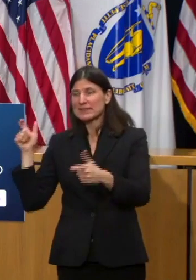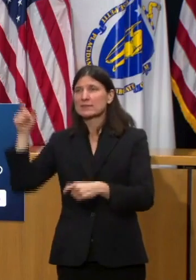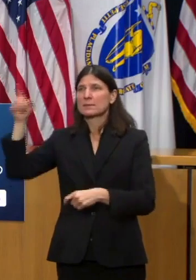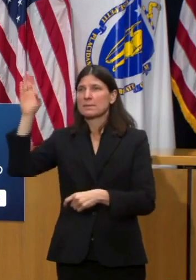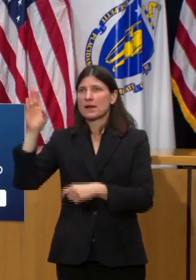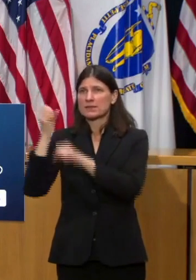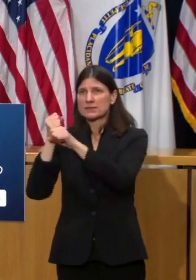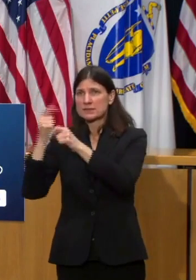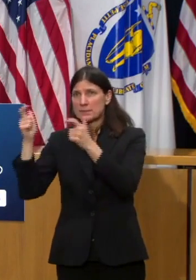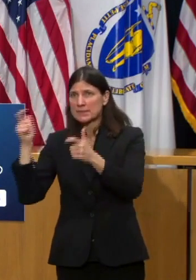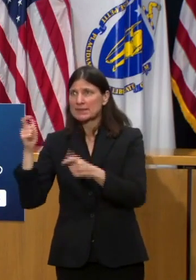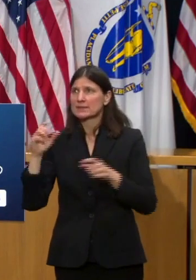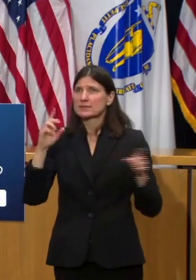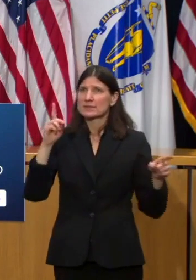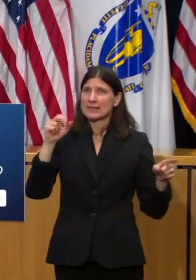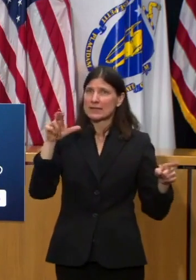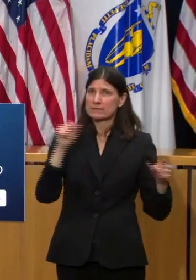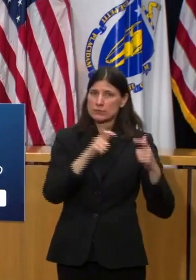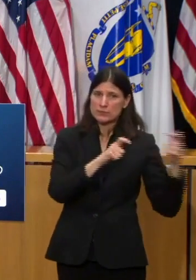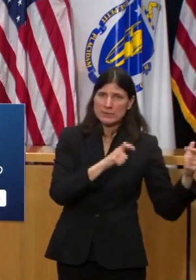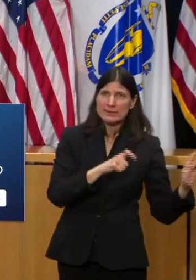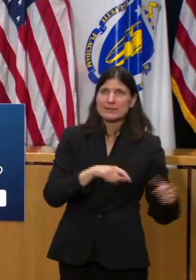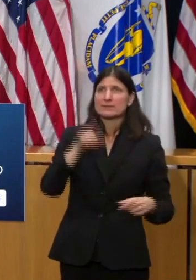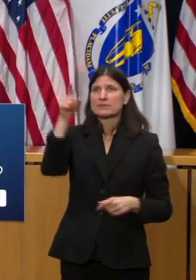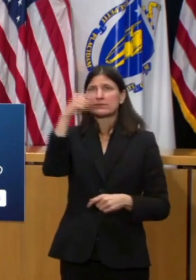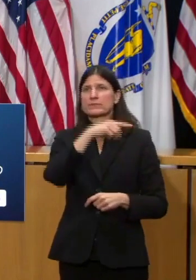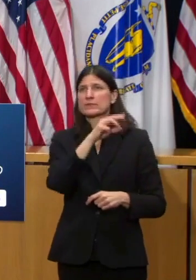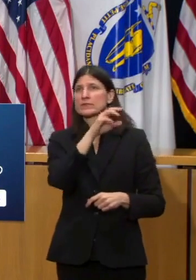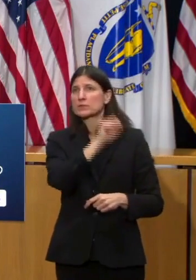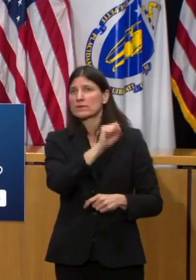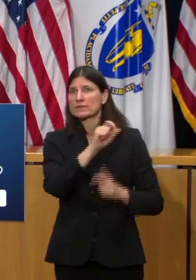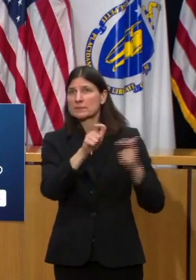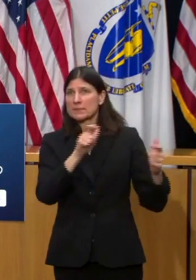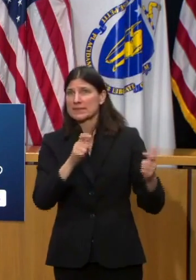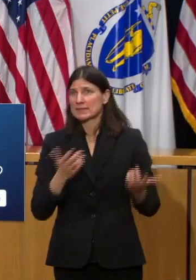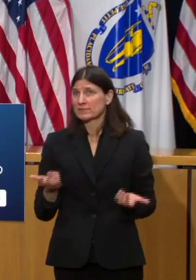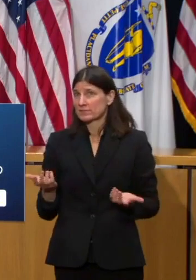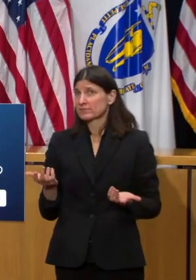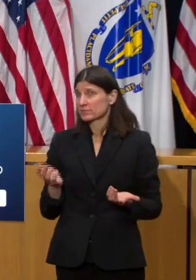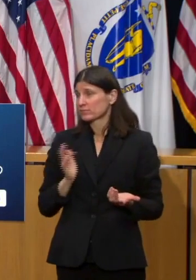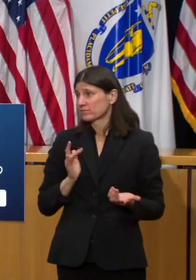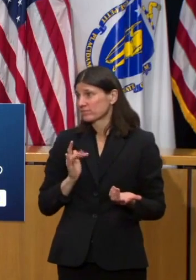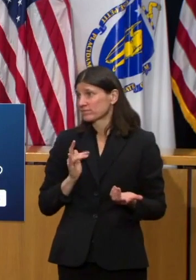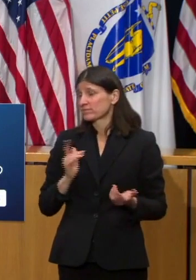You got to be doing at least 750 a day. So does this mean a site?